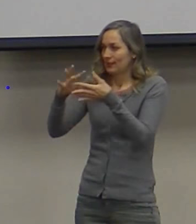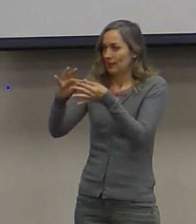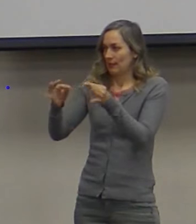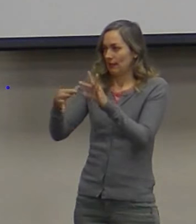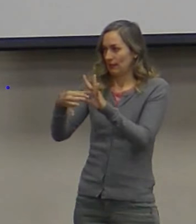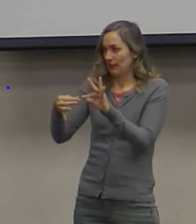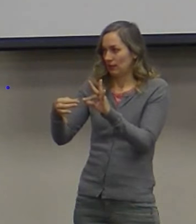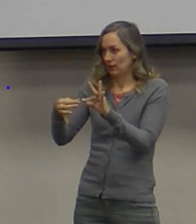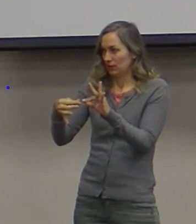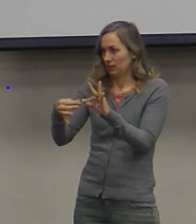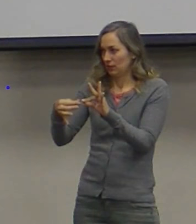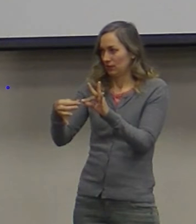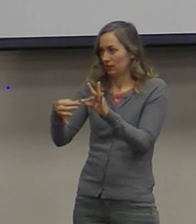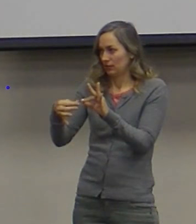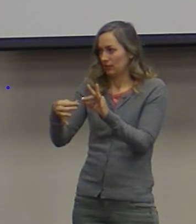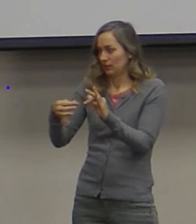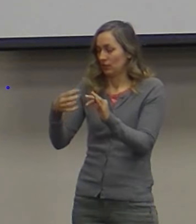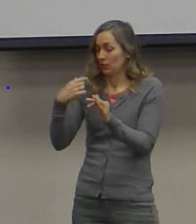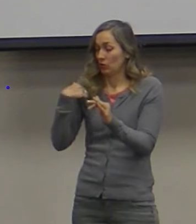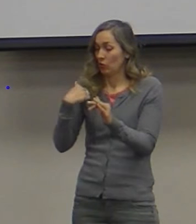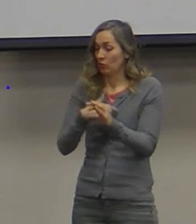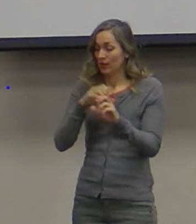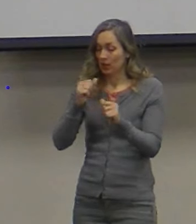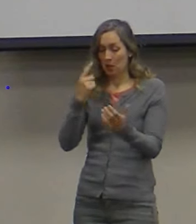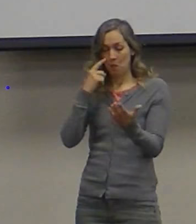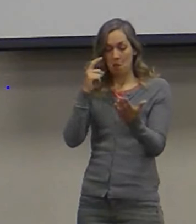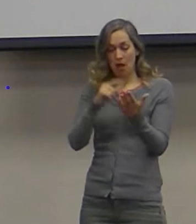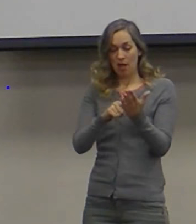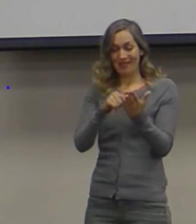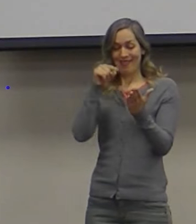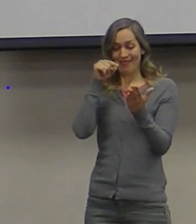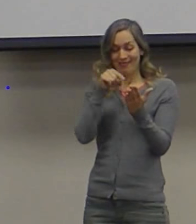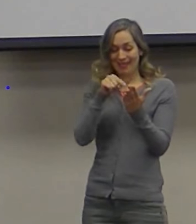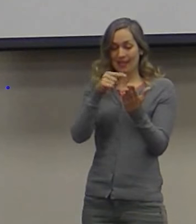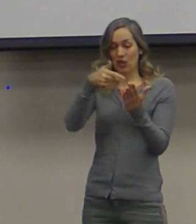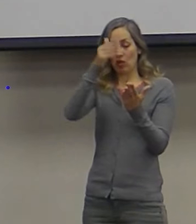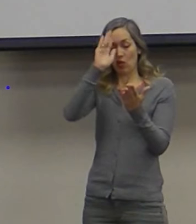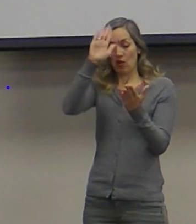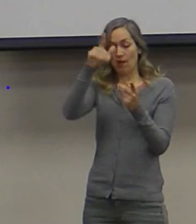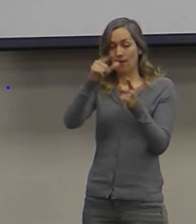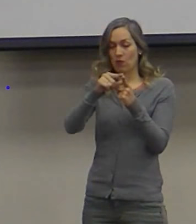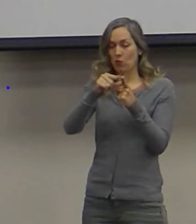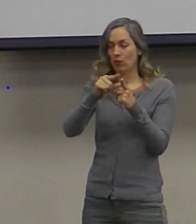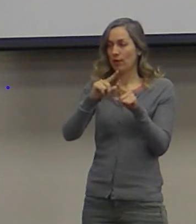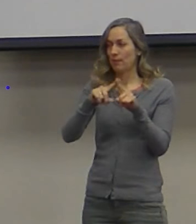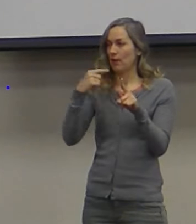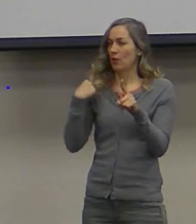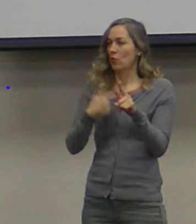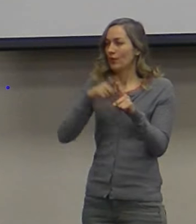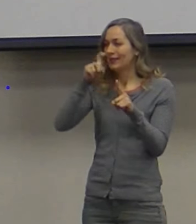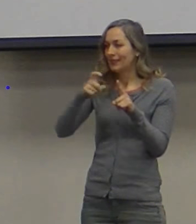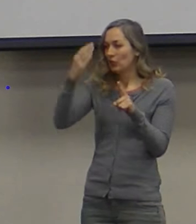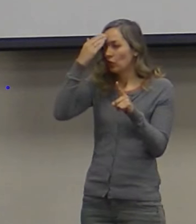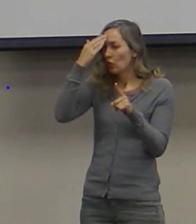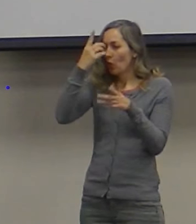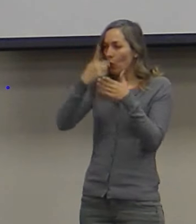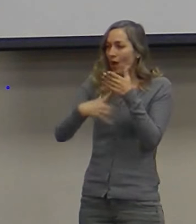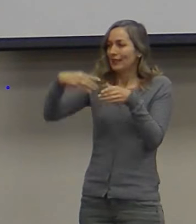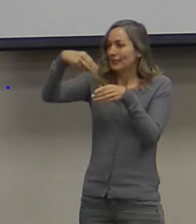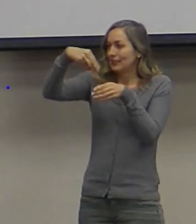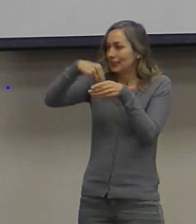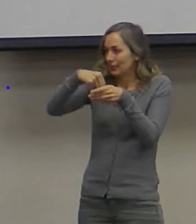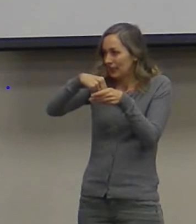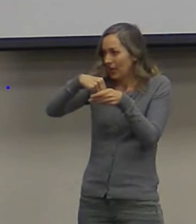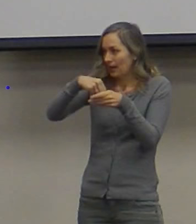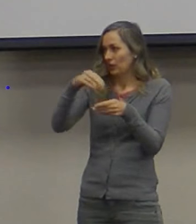I, we can recognize that this is God's word, right? We can recognize that all day long. But unless we know what the message in it